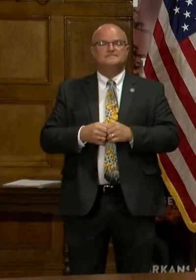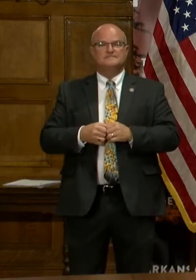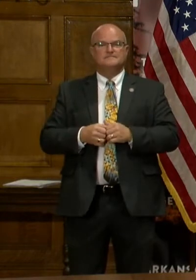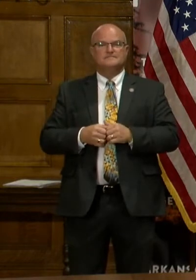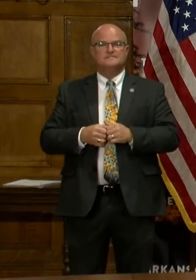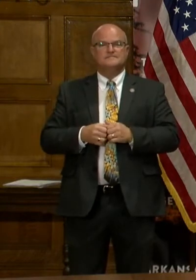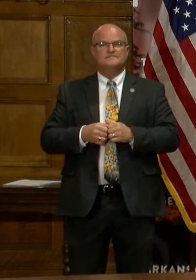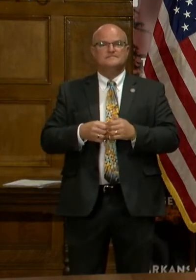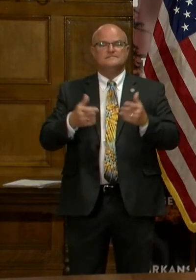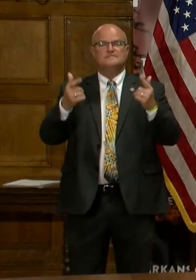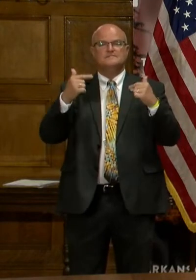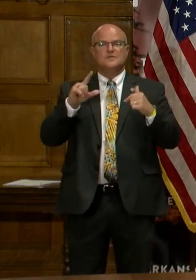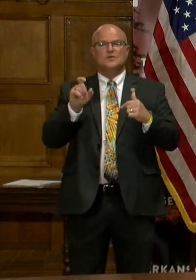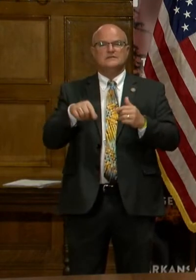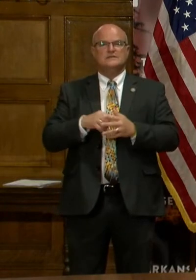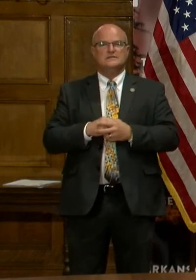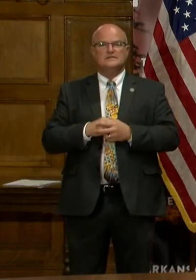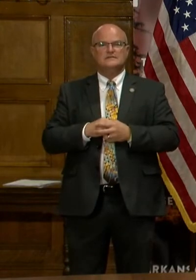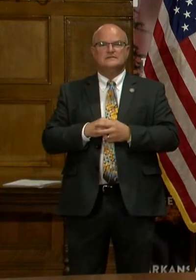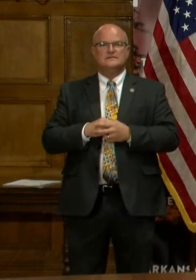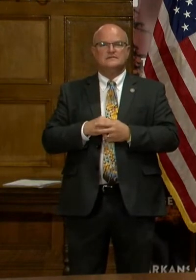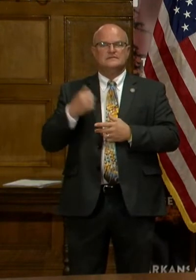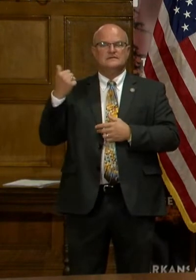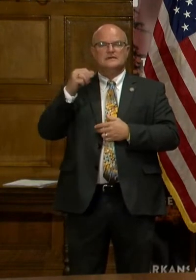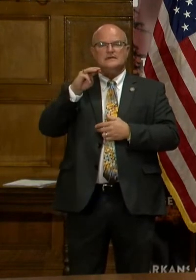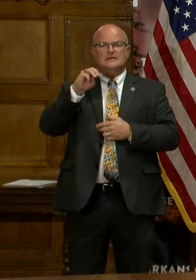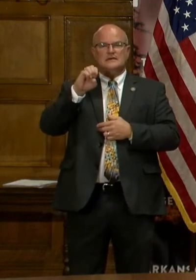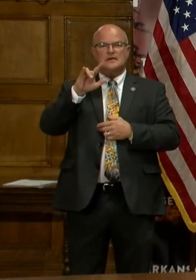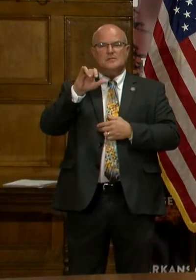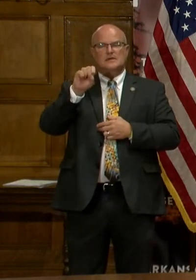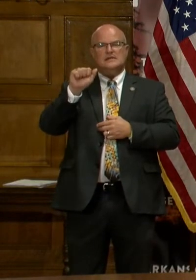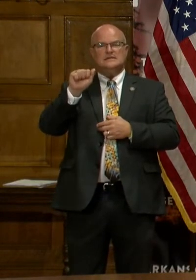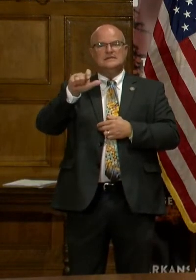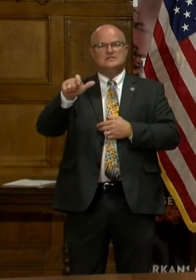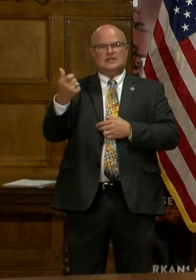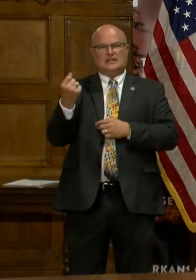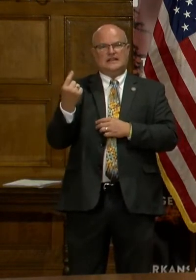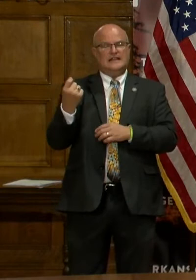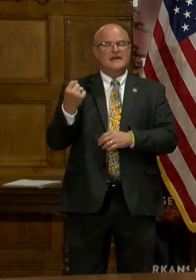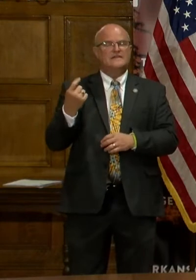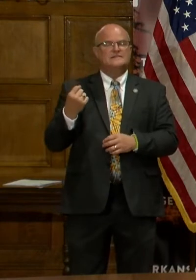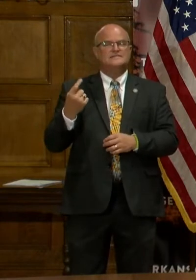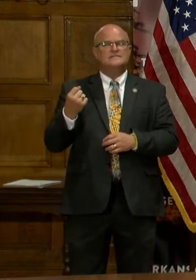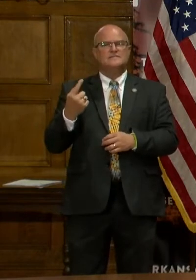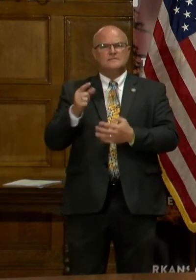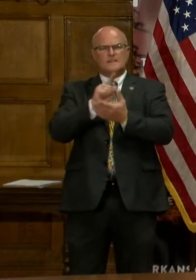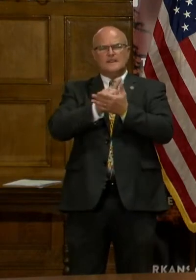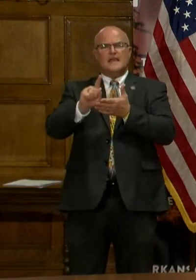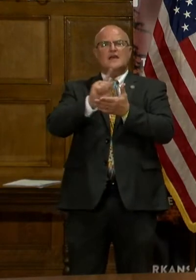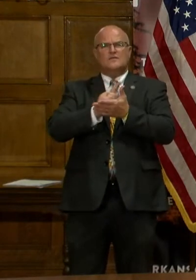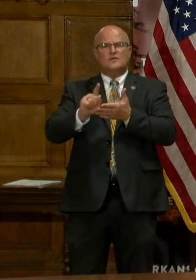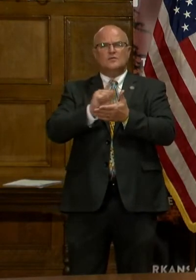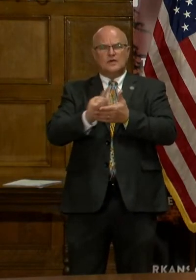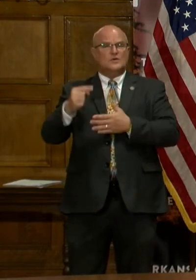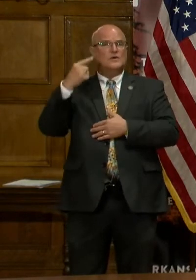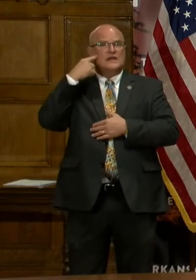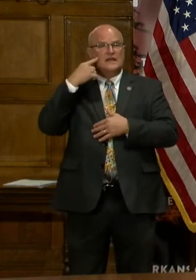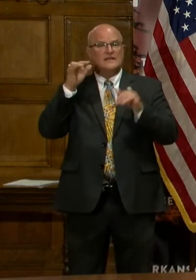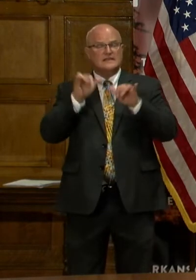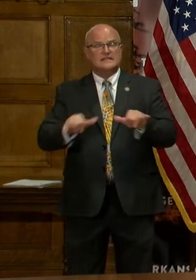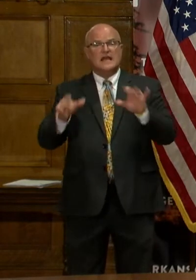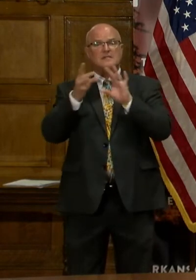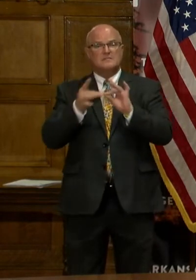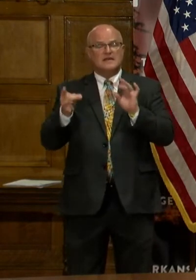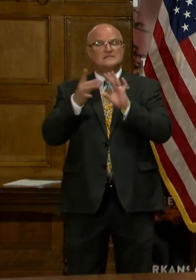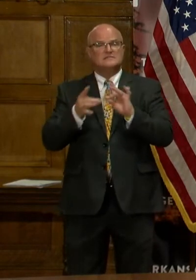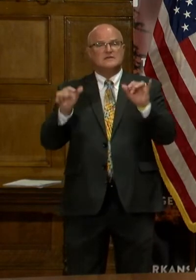question. Yes, this is Melissa Zigowitz with THV 11. Every week we keep on hearing the same message